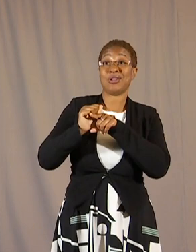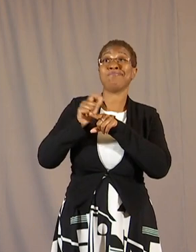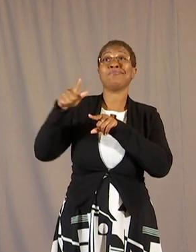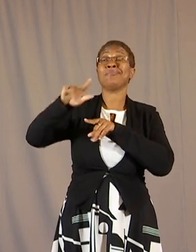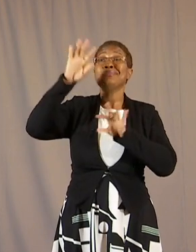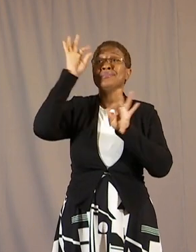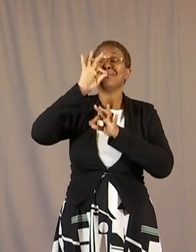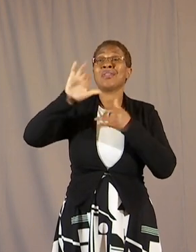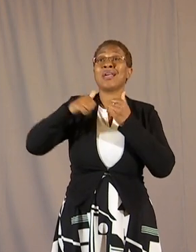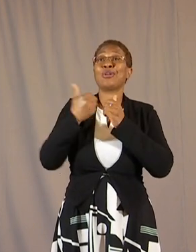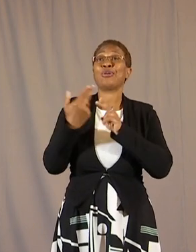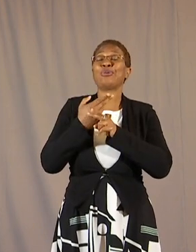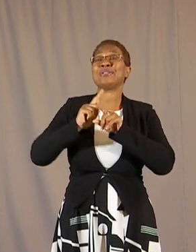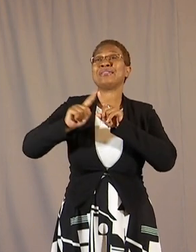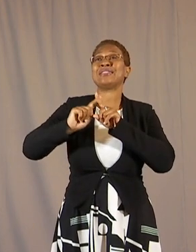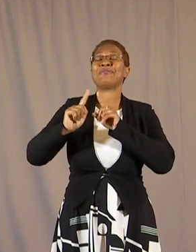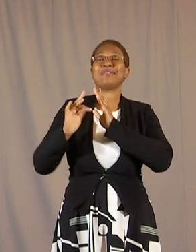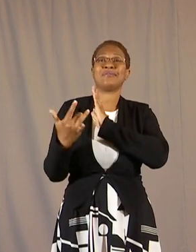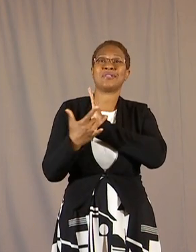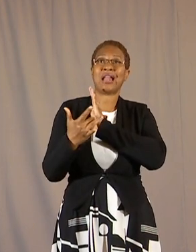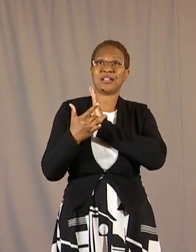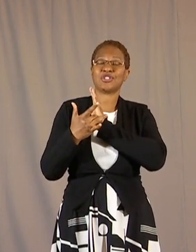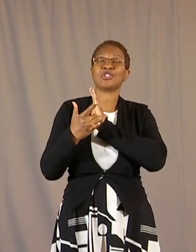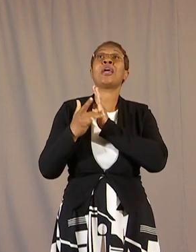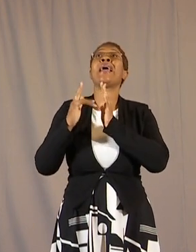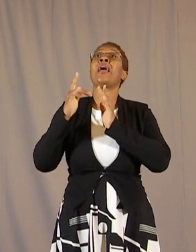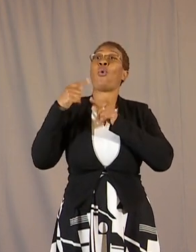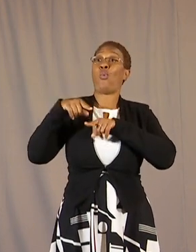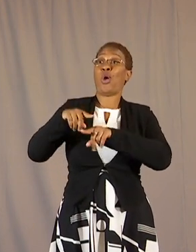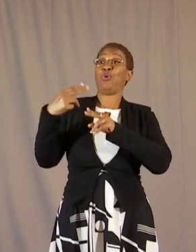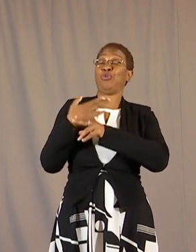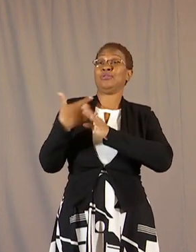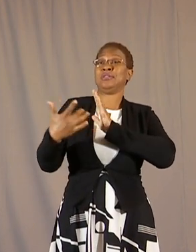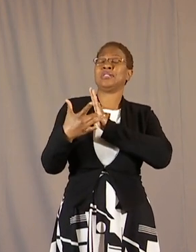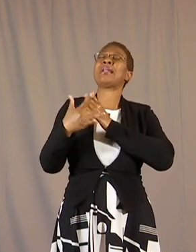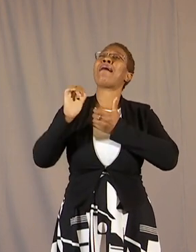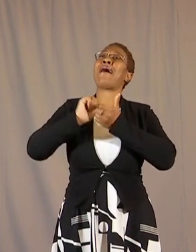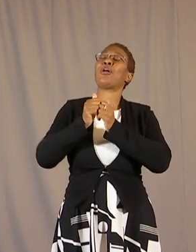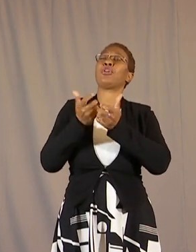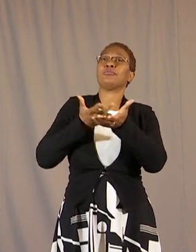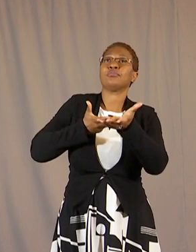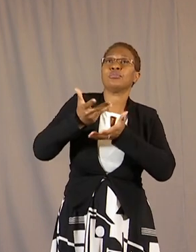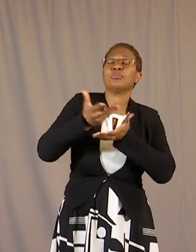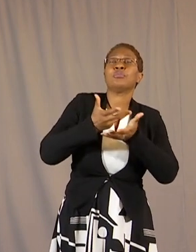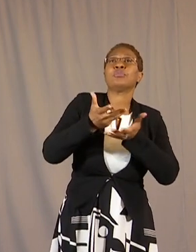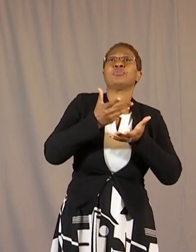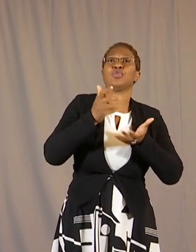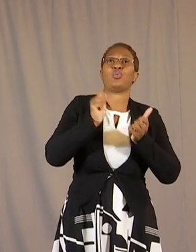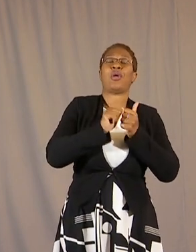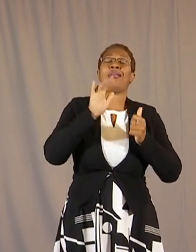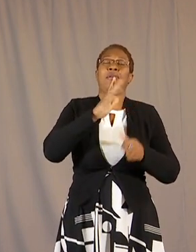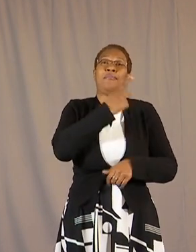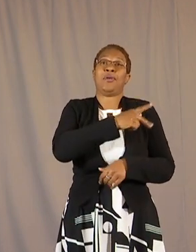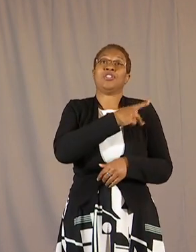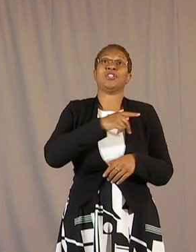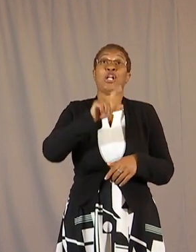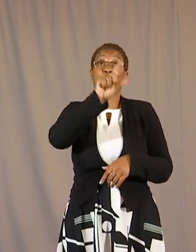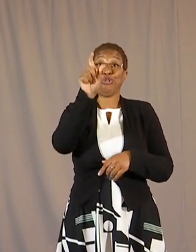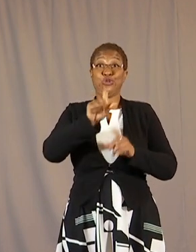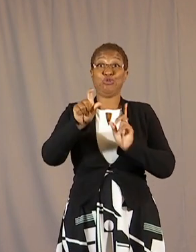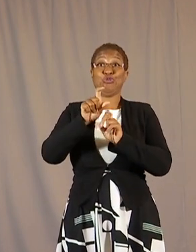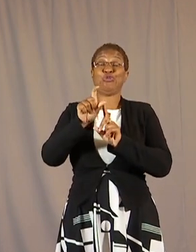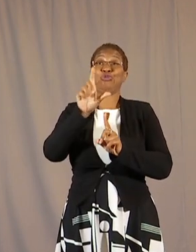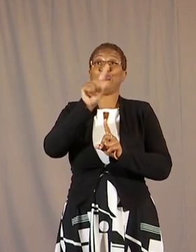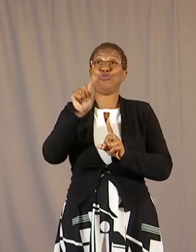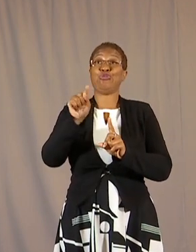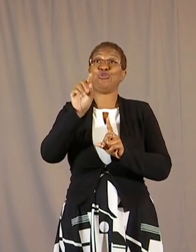trained on how to use these tools and then how to engage people in this thing called Zoom, which is actually a whole new modality